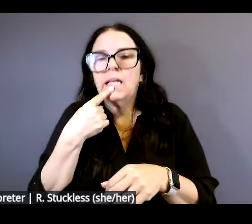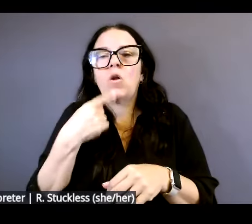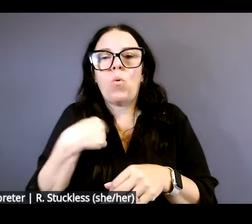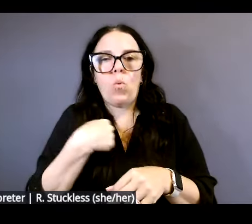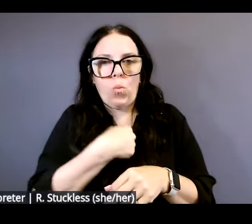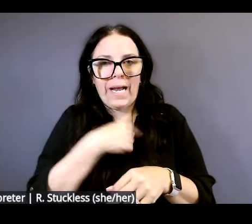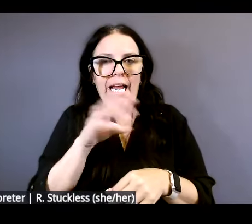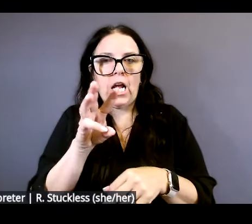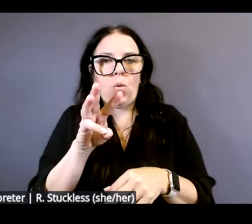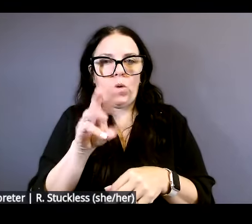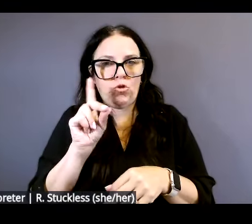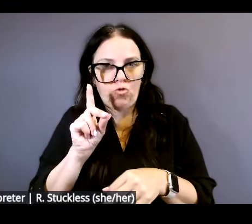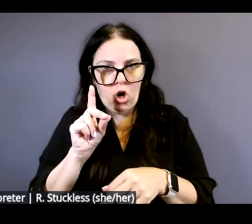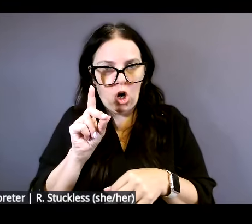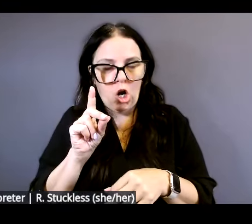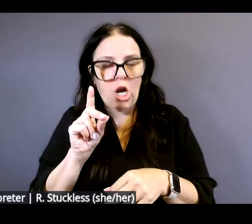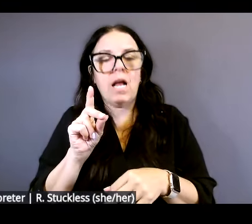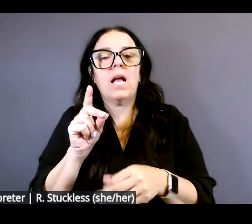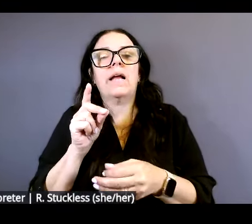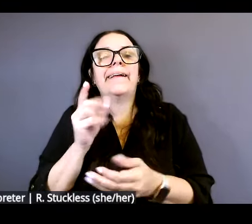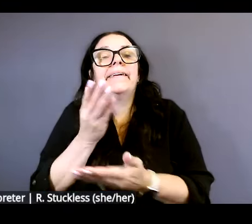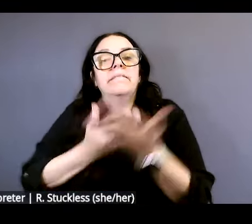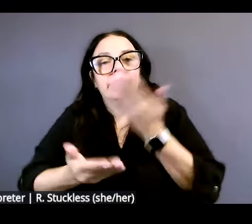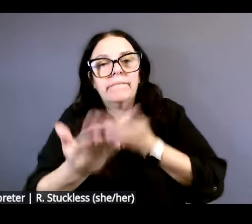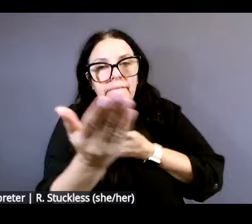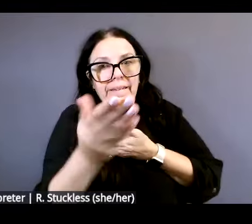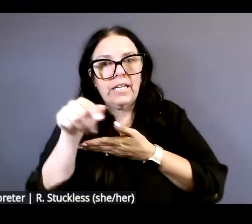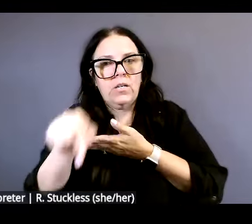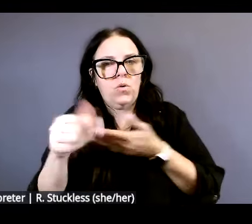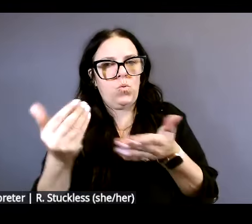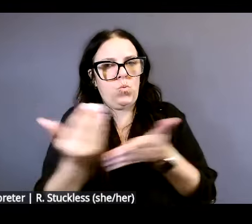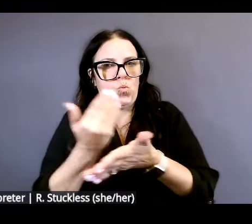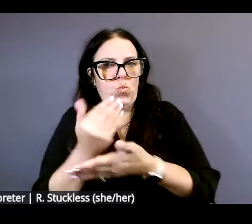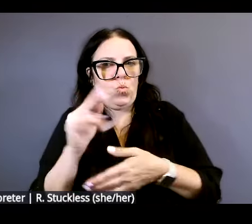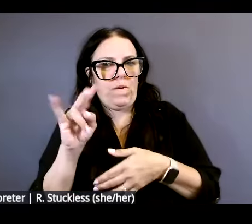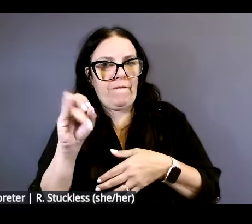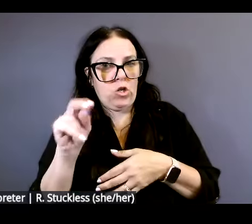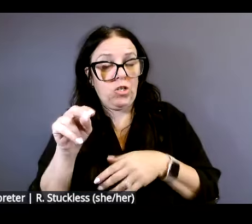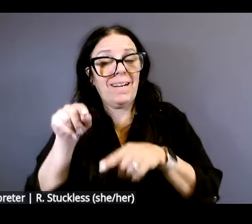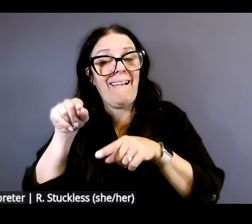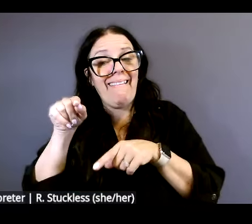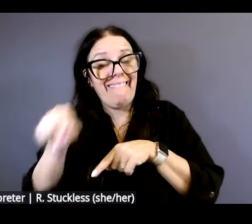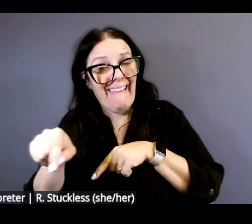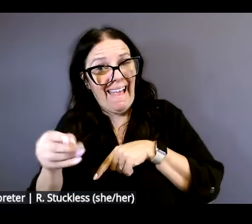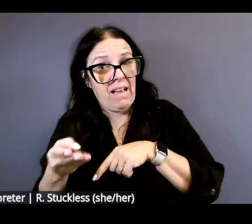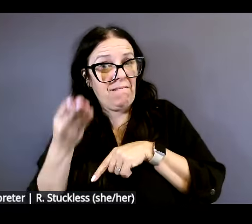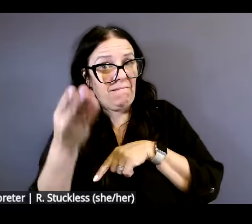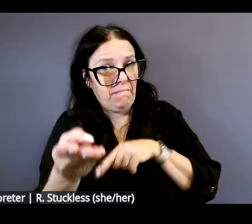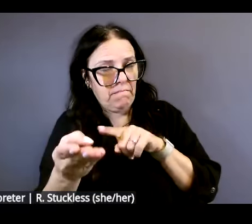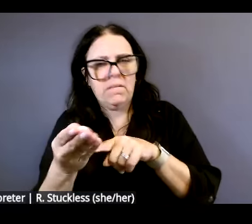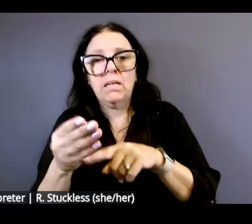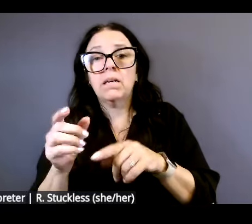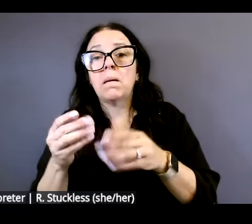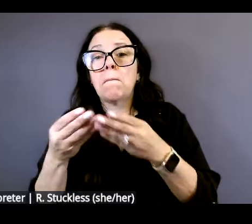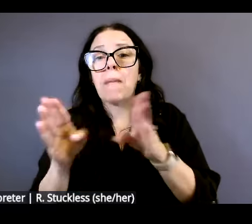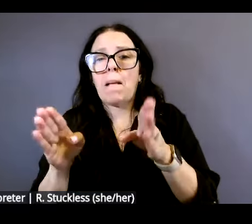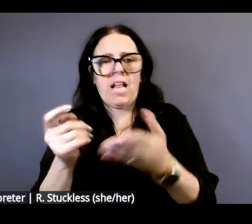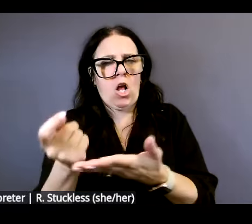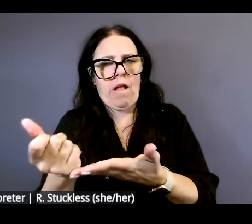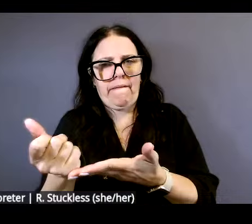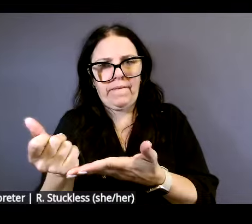version. In that version, the word public was removed, and the impact of